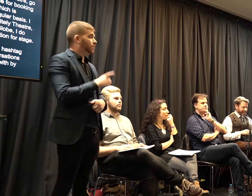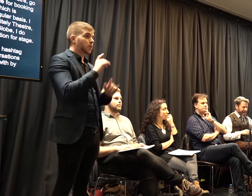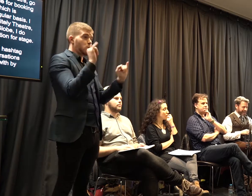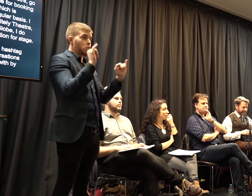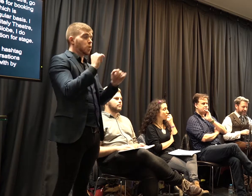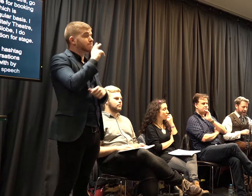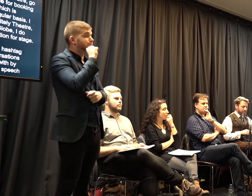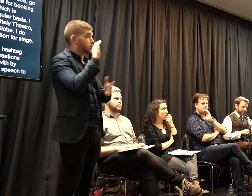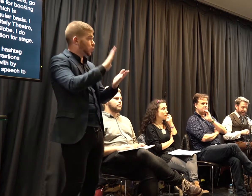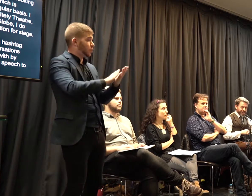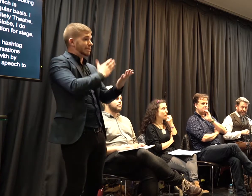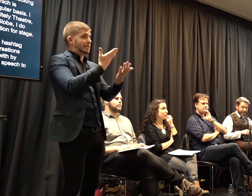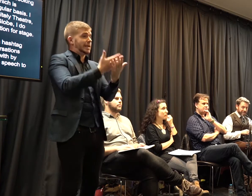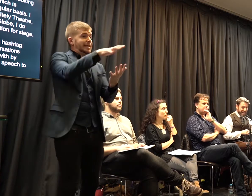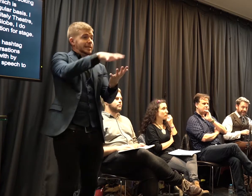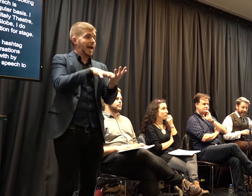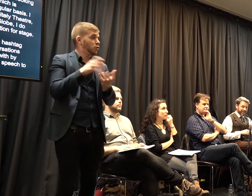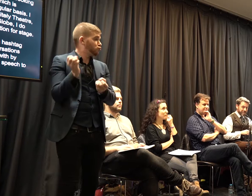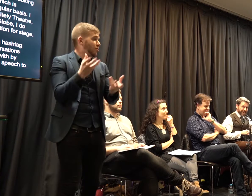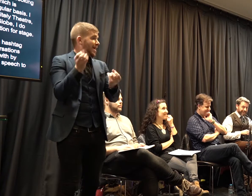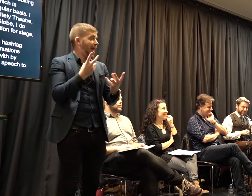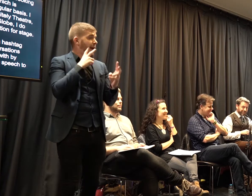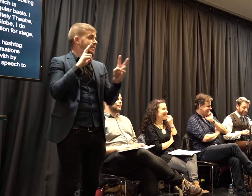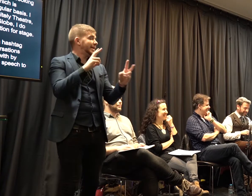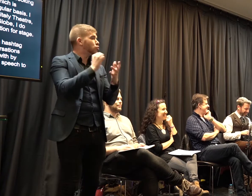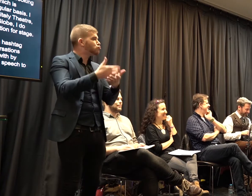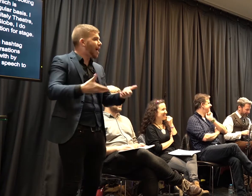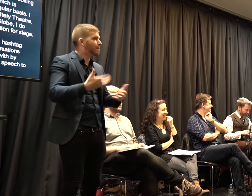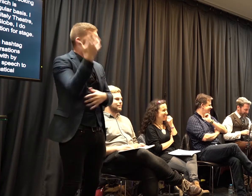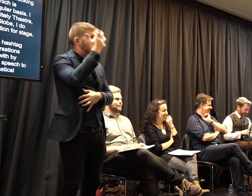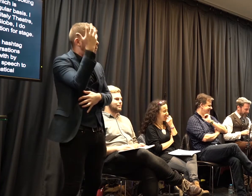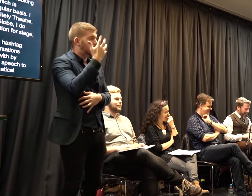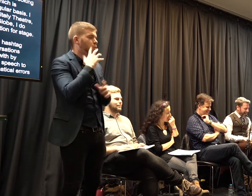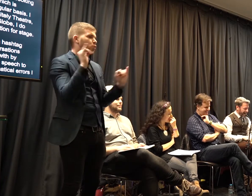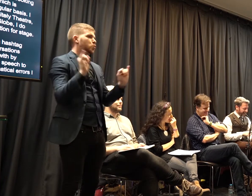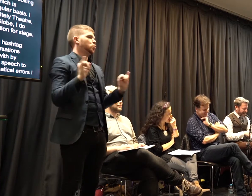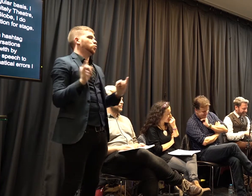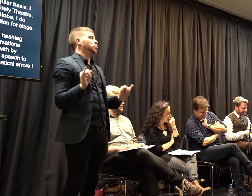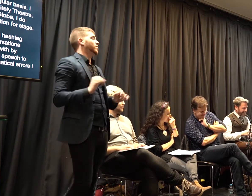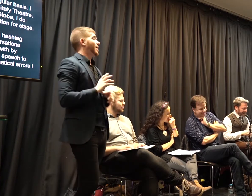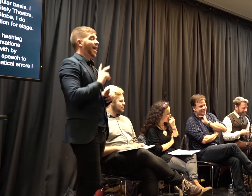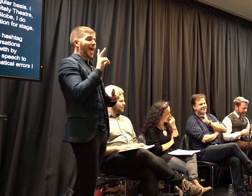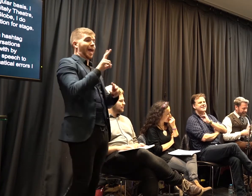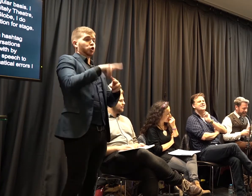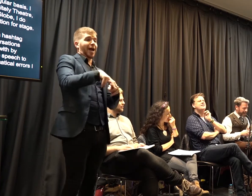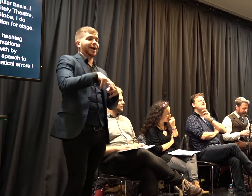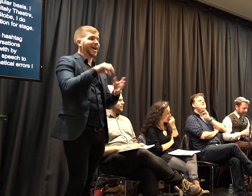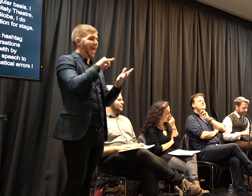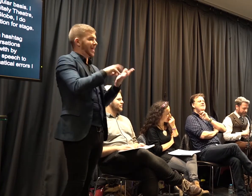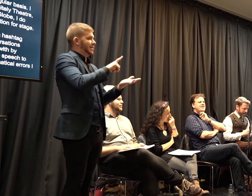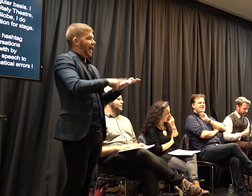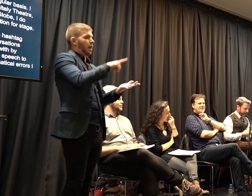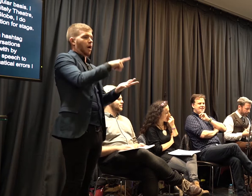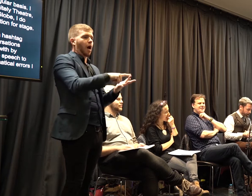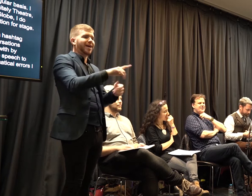speech-to-text relay is that I can see how many grammatical errors I make as I make. Horrible. The hashtag is hashtag